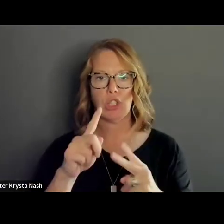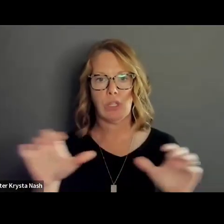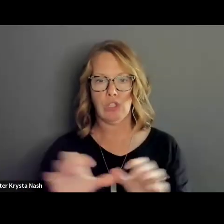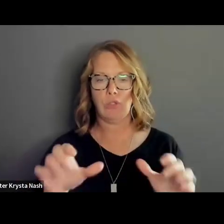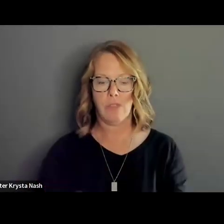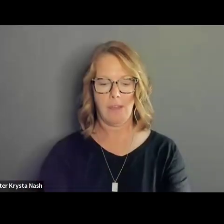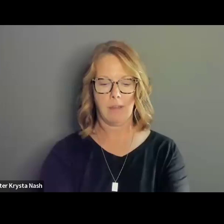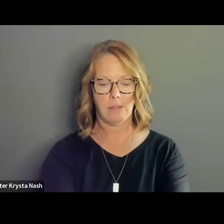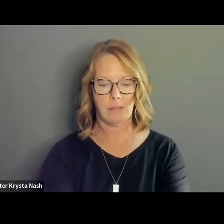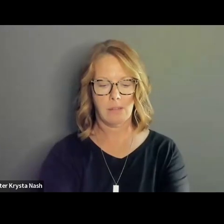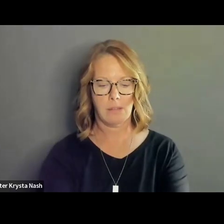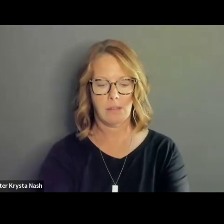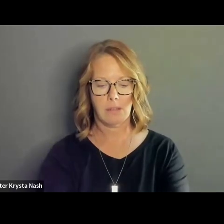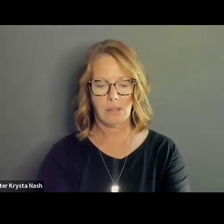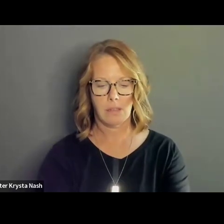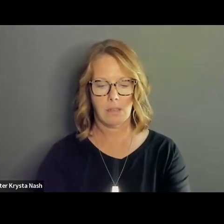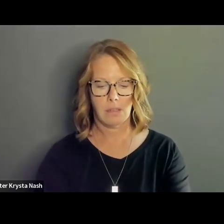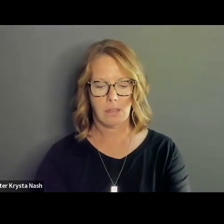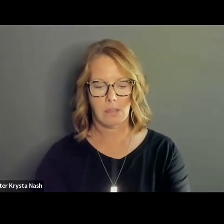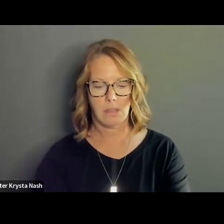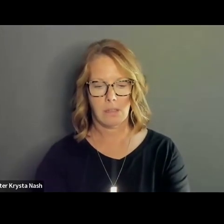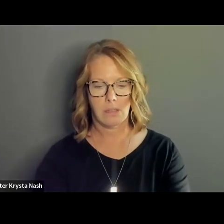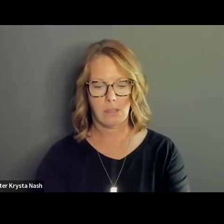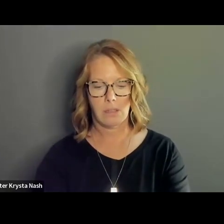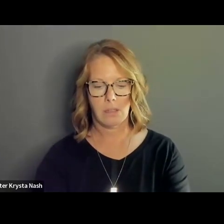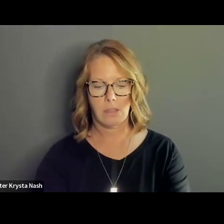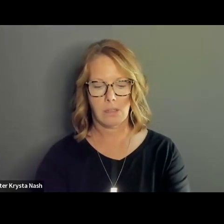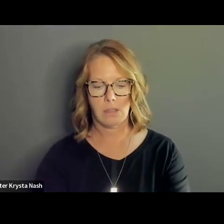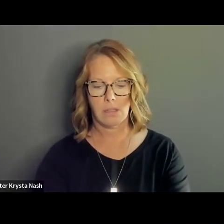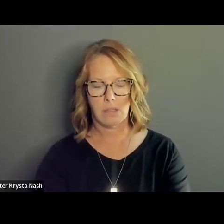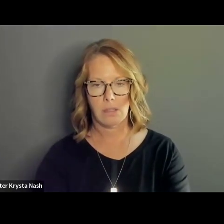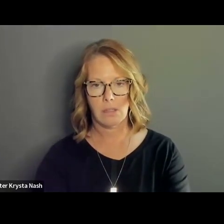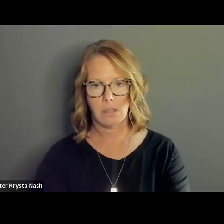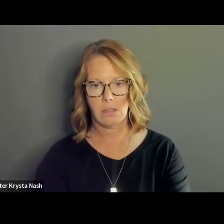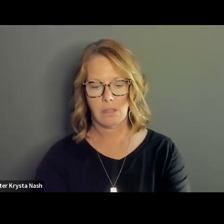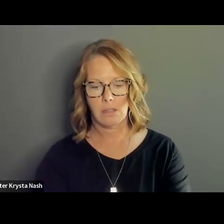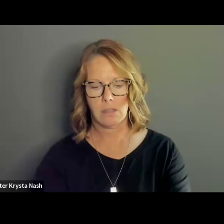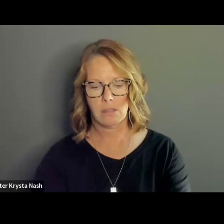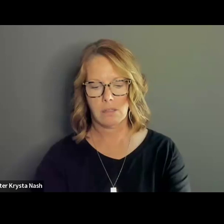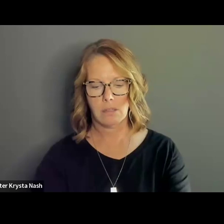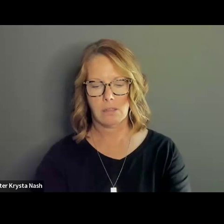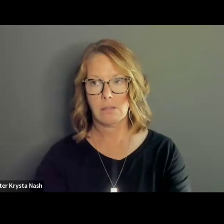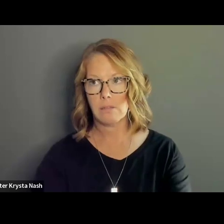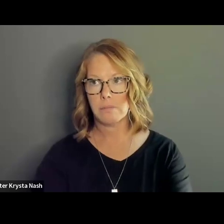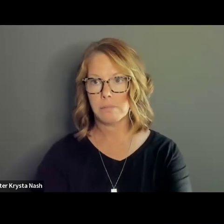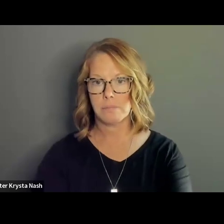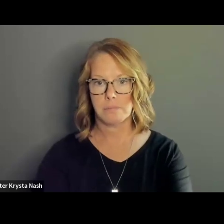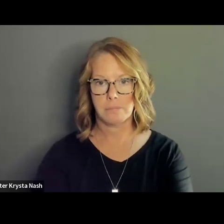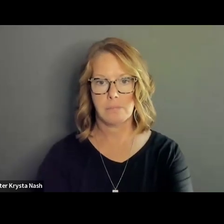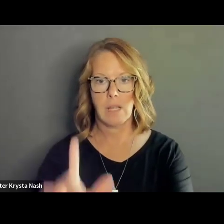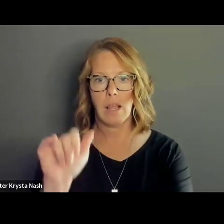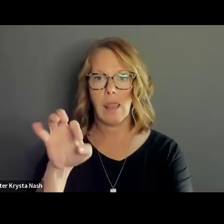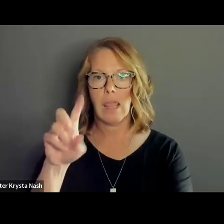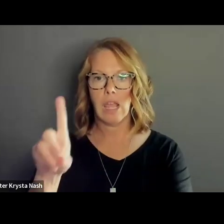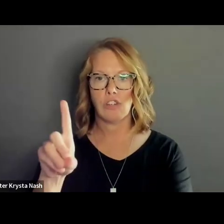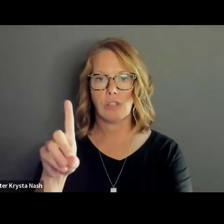clonic bouncing spasm, and that's very helpful. Um, Leonard is